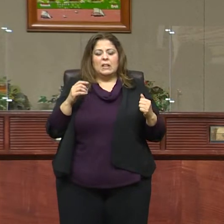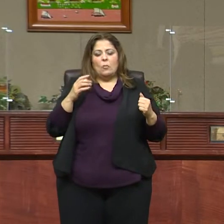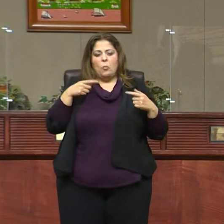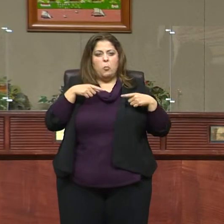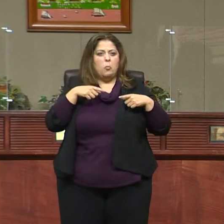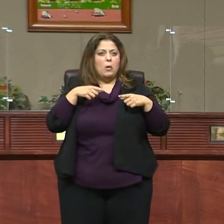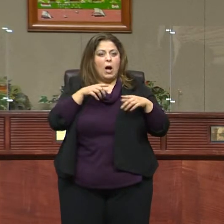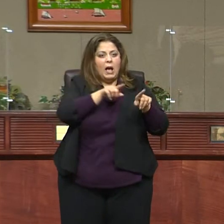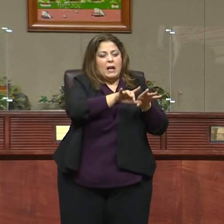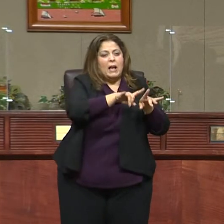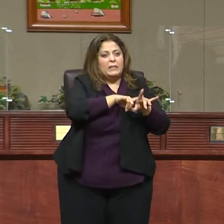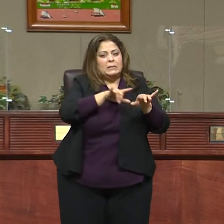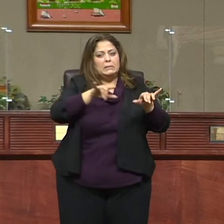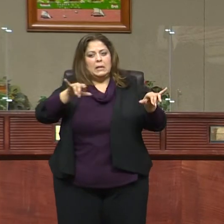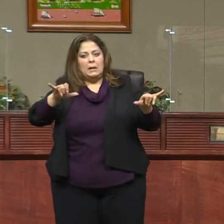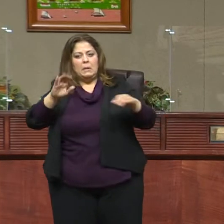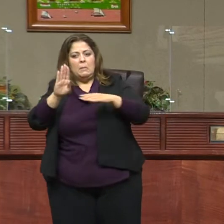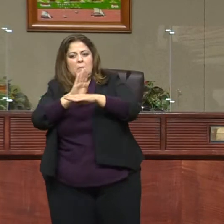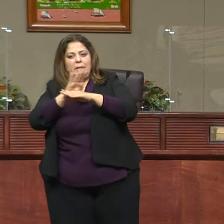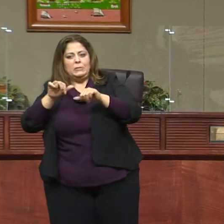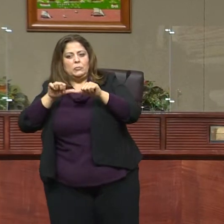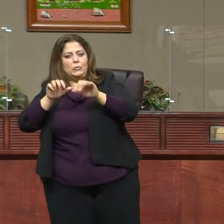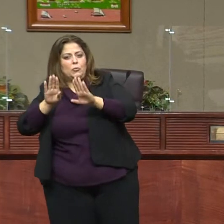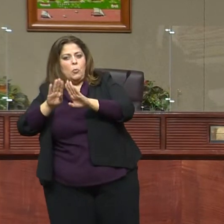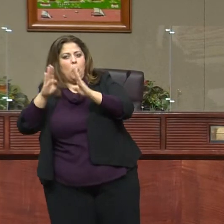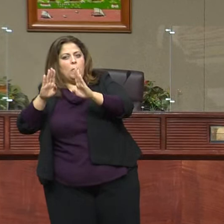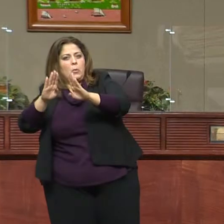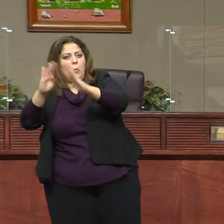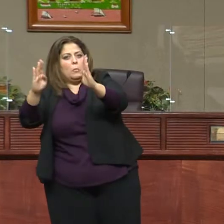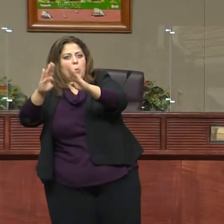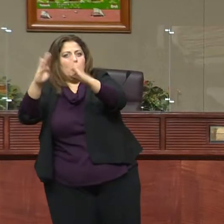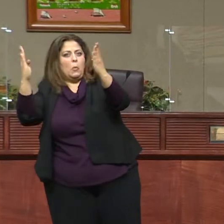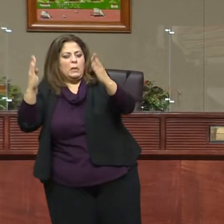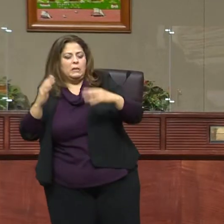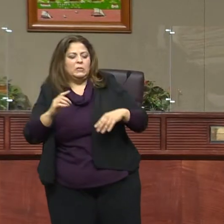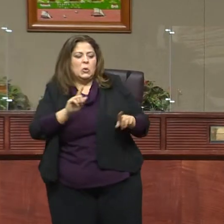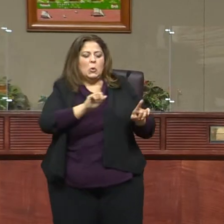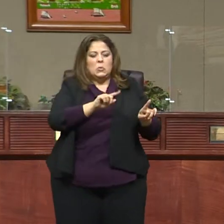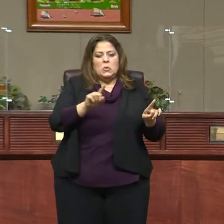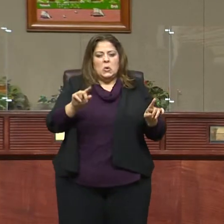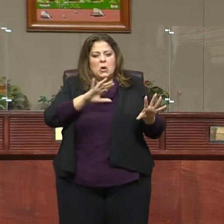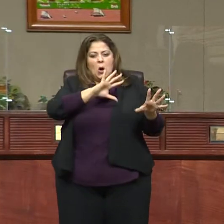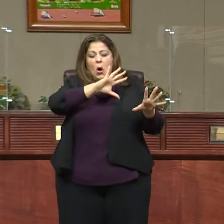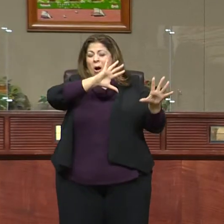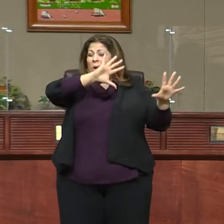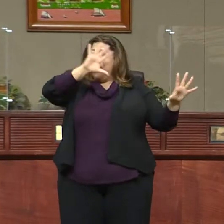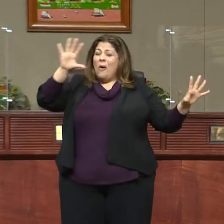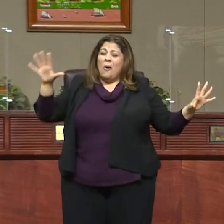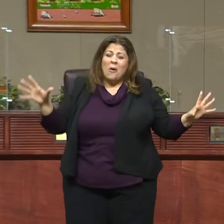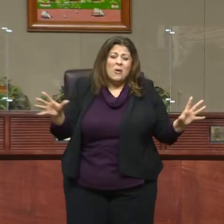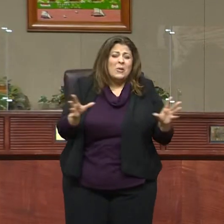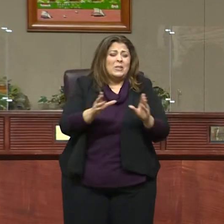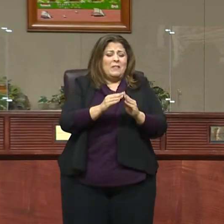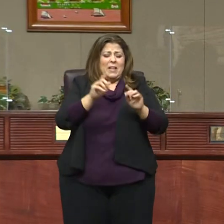businesses here within Orange County. So all of that is something that I'm taking into